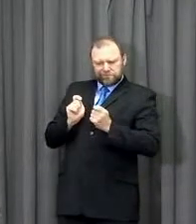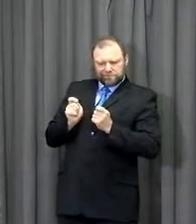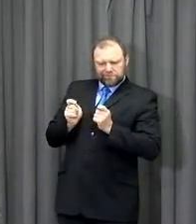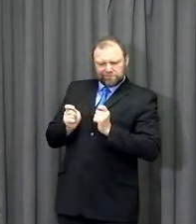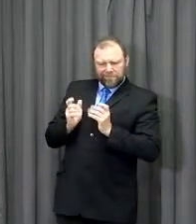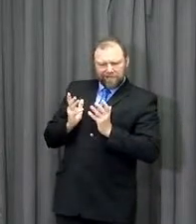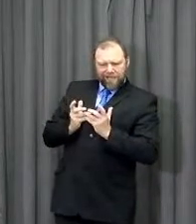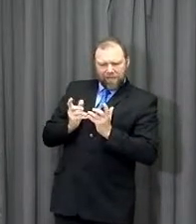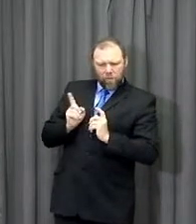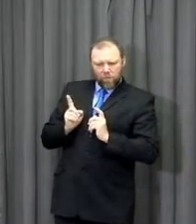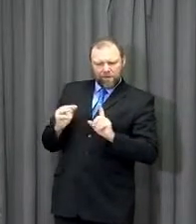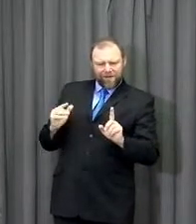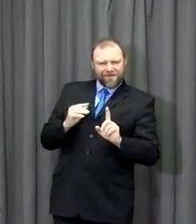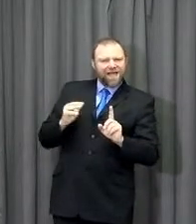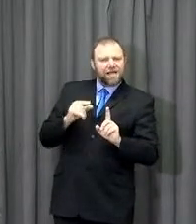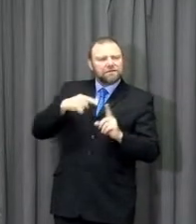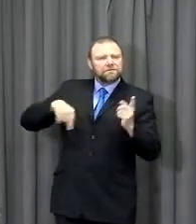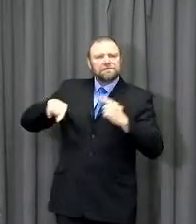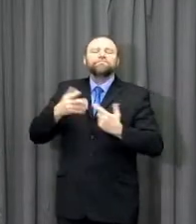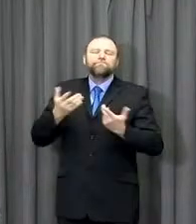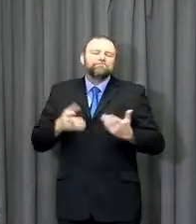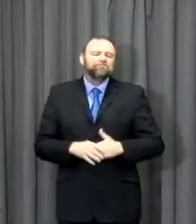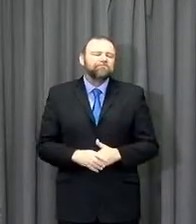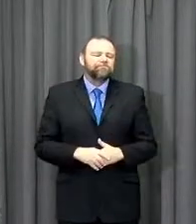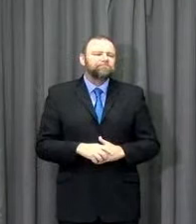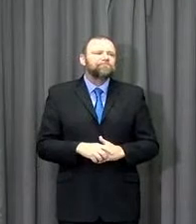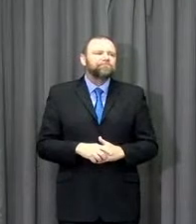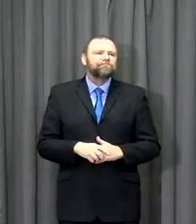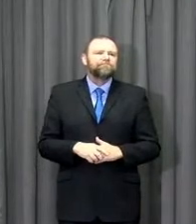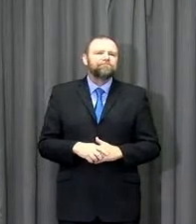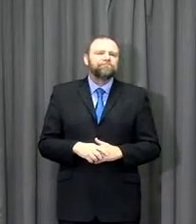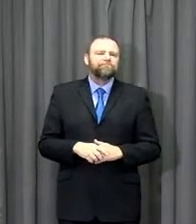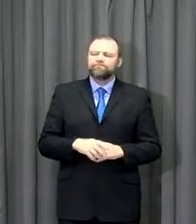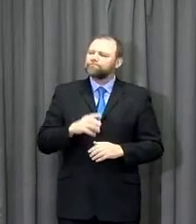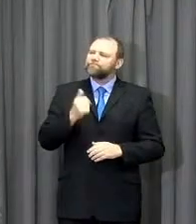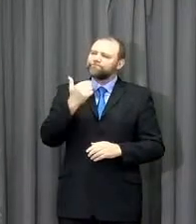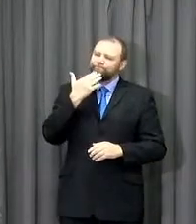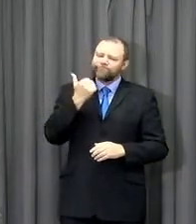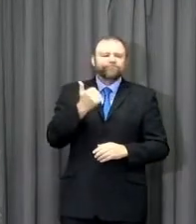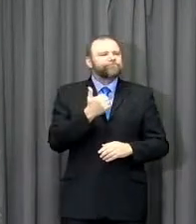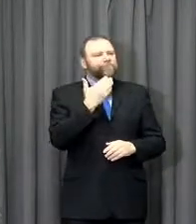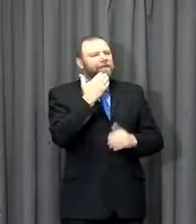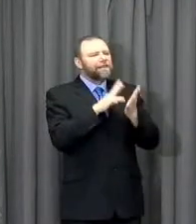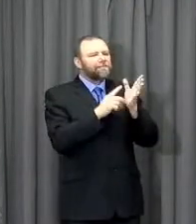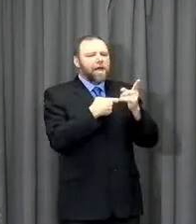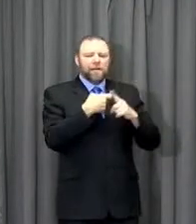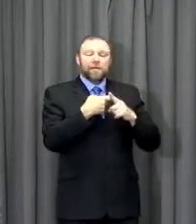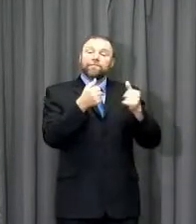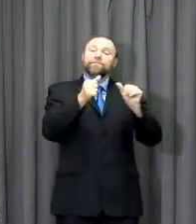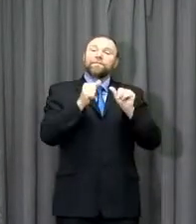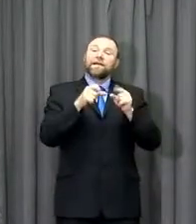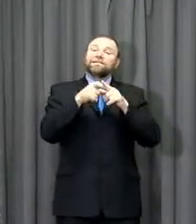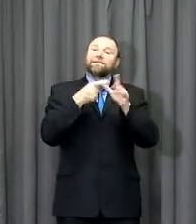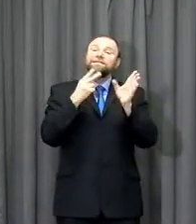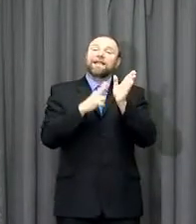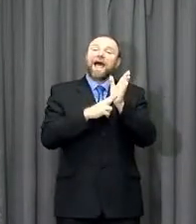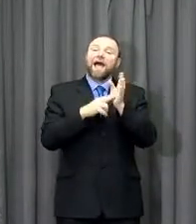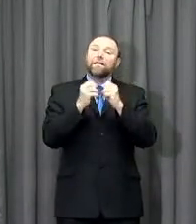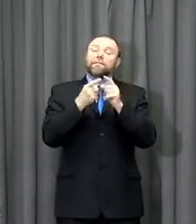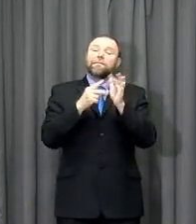assess their impact and how we respond to them. Thanks very much, Mark. And Dan Bevan from LBC. Hi,